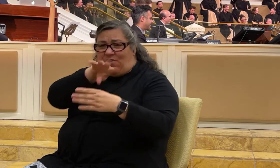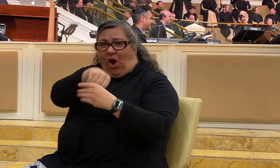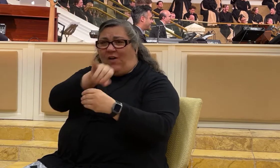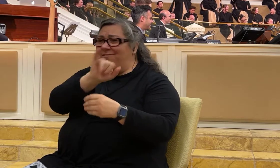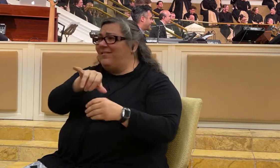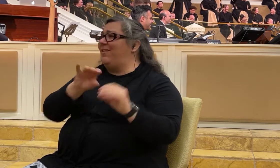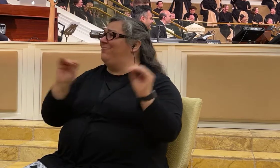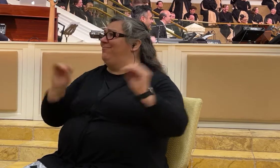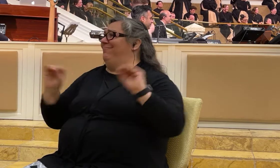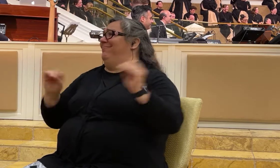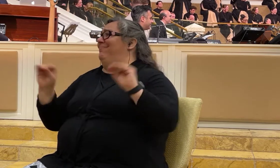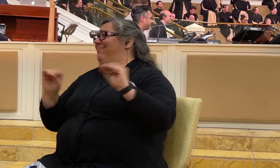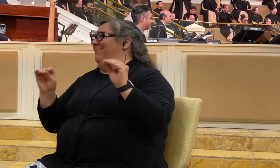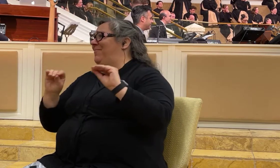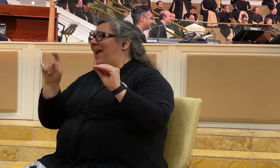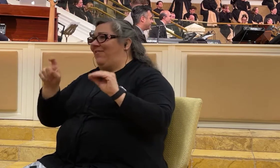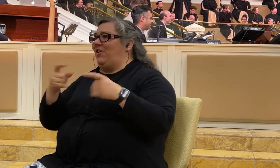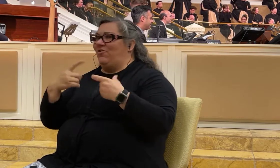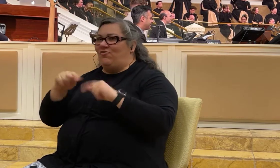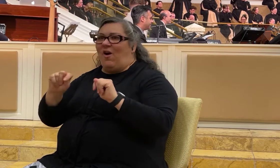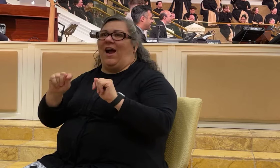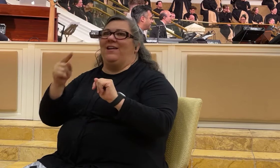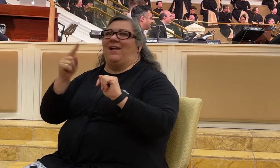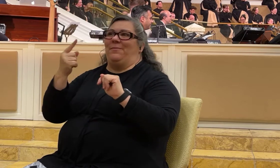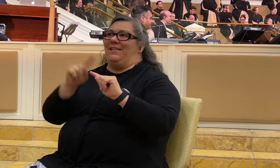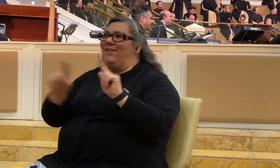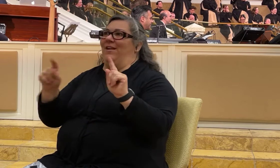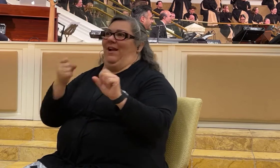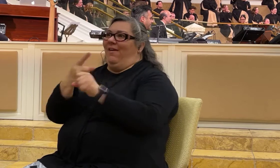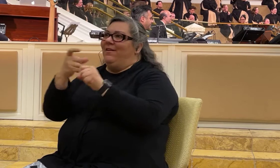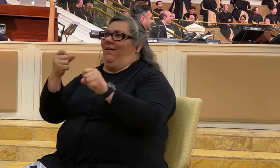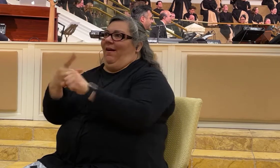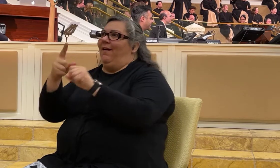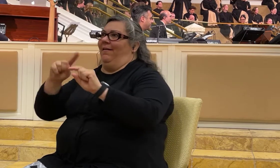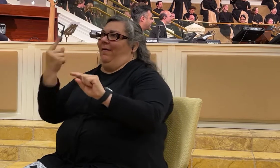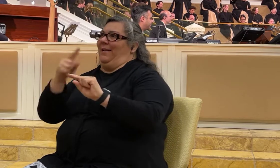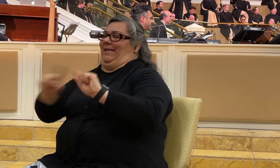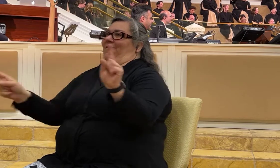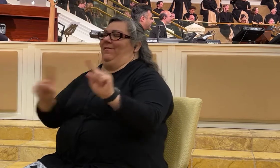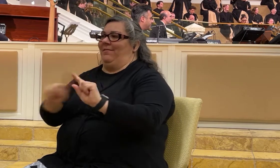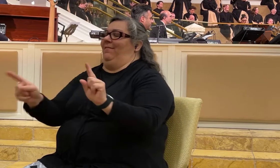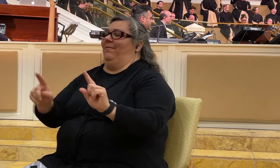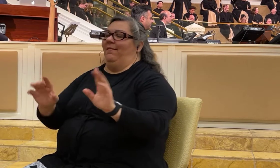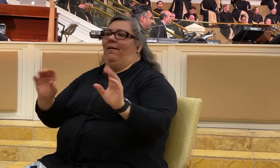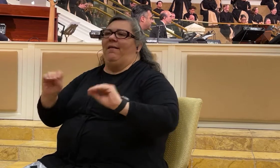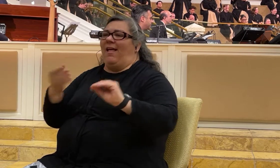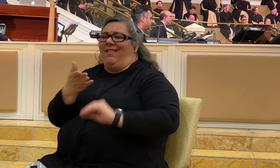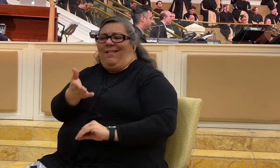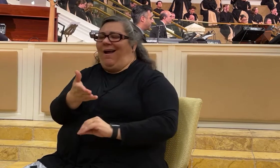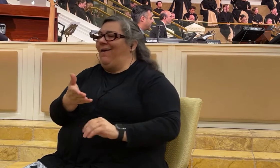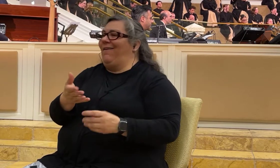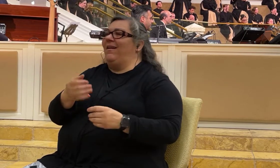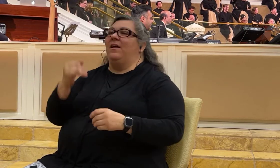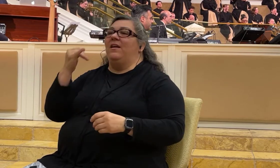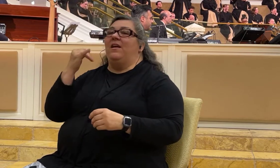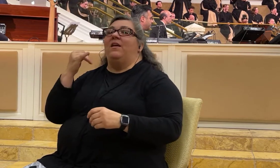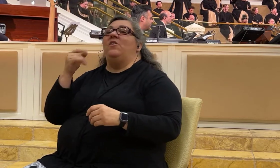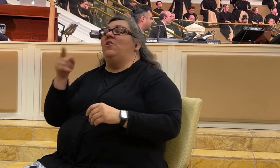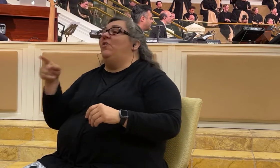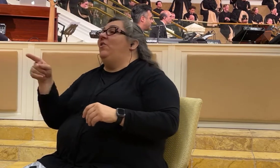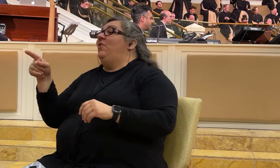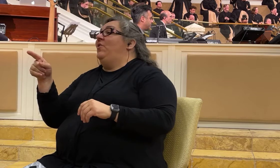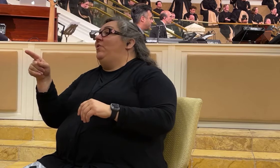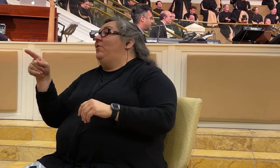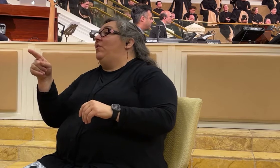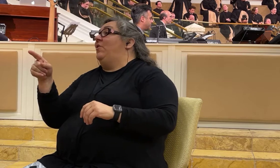They try to keep the thing floating. Amen. There's nothing there. And if you want to go further, we go